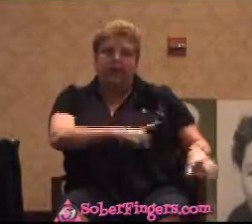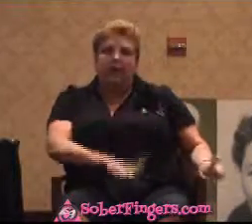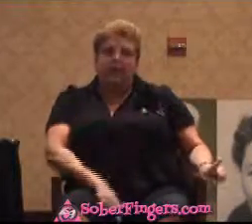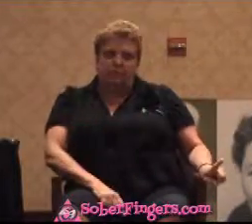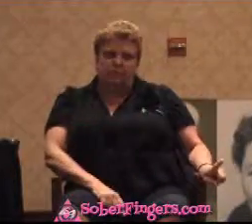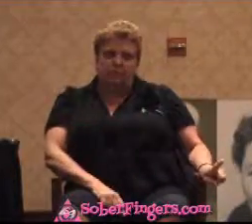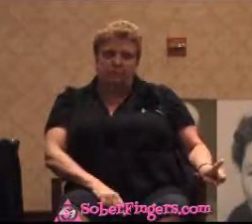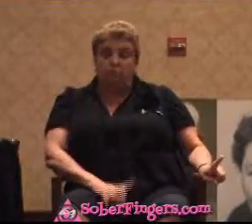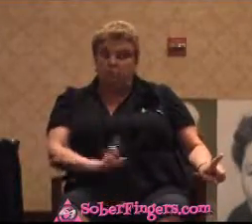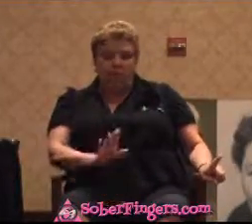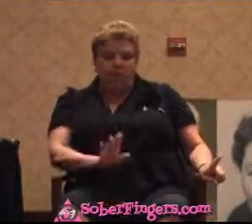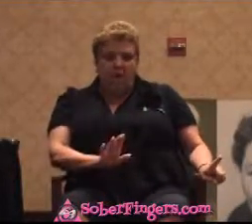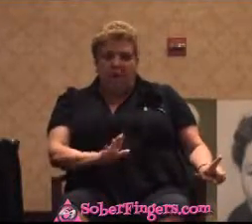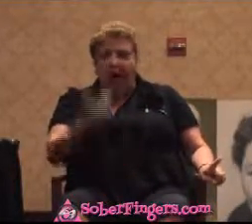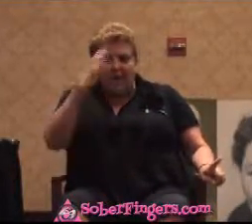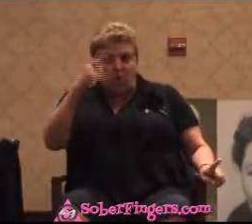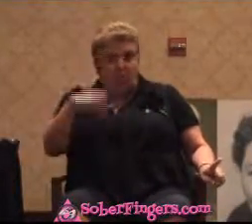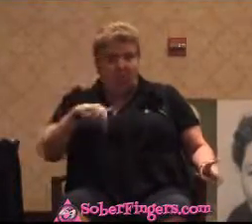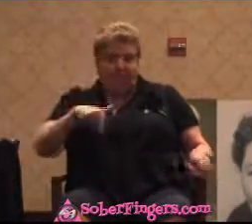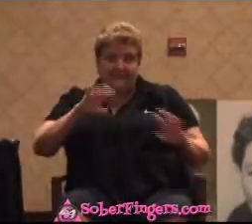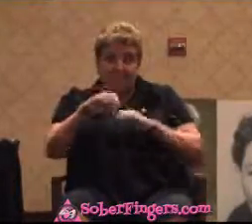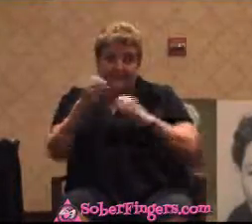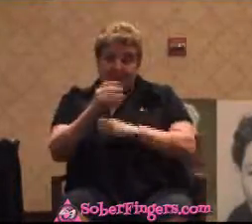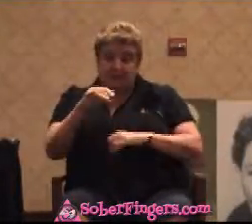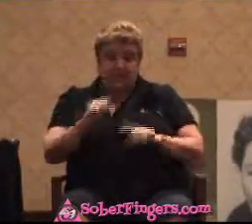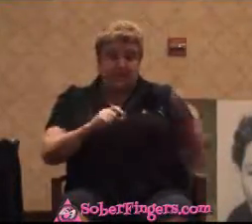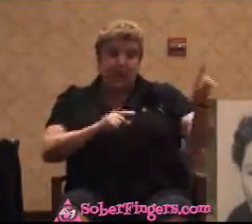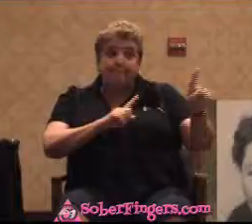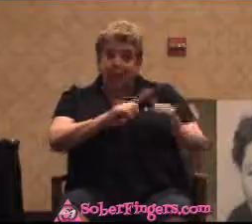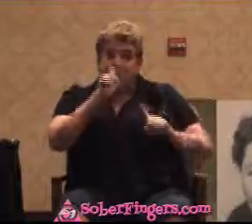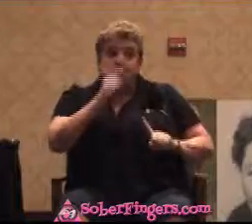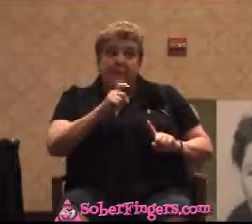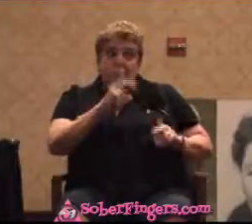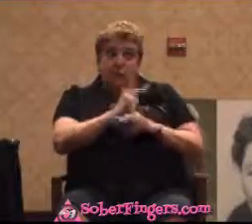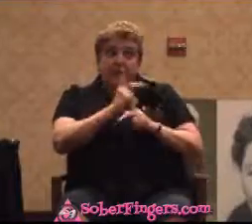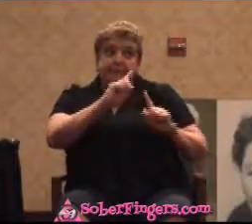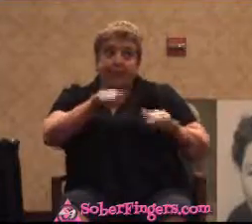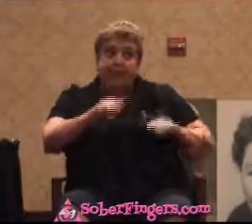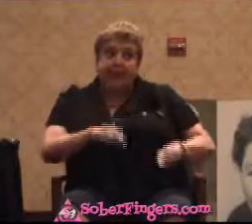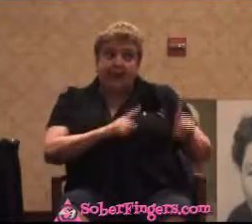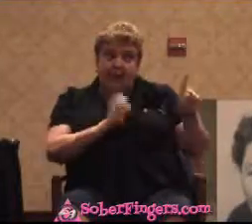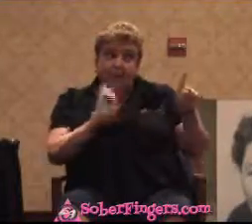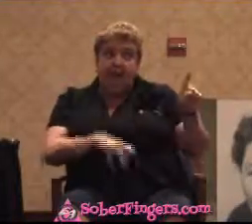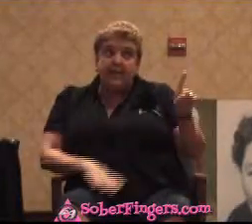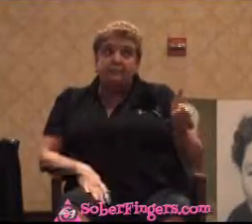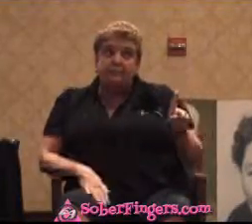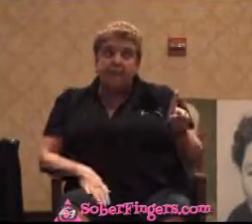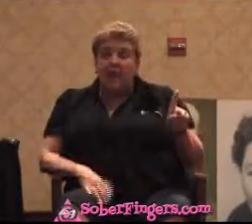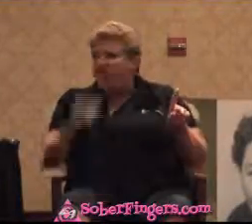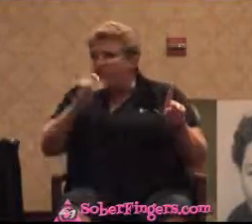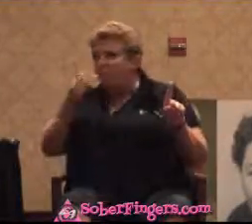I don't know what this organization is, but you keep coming back, okay? And who are these people on the